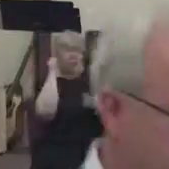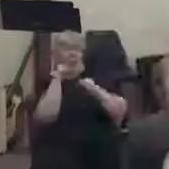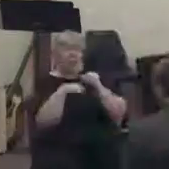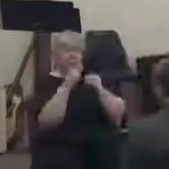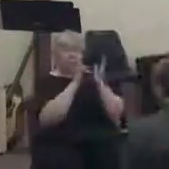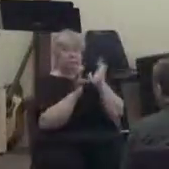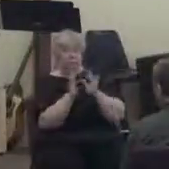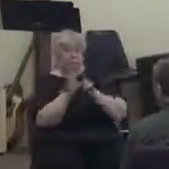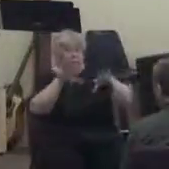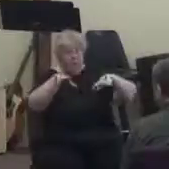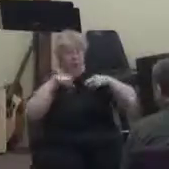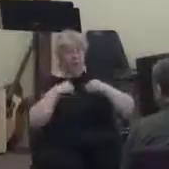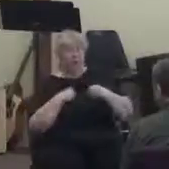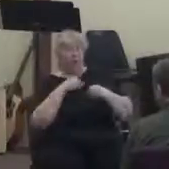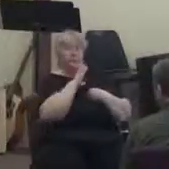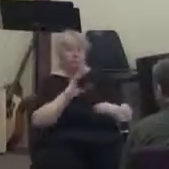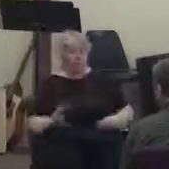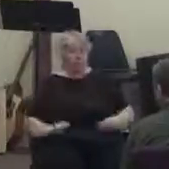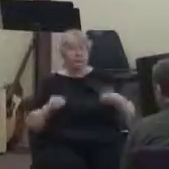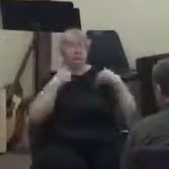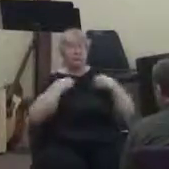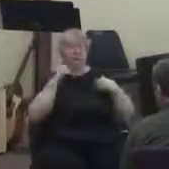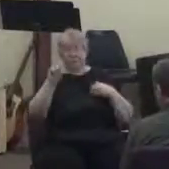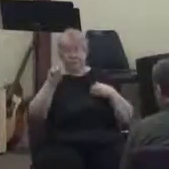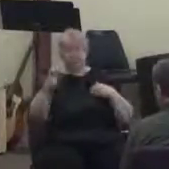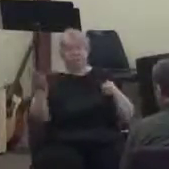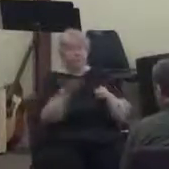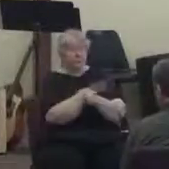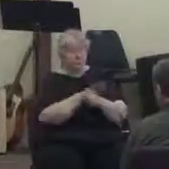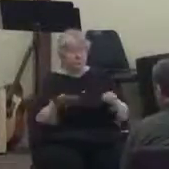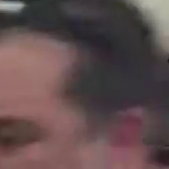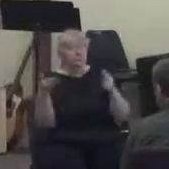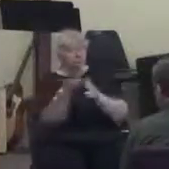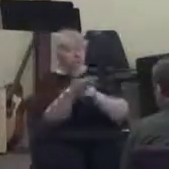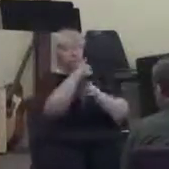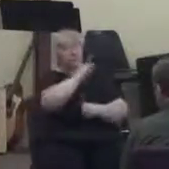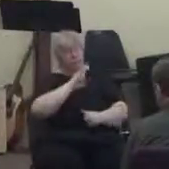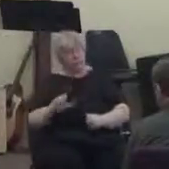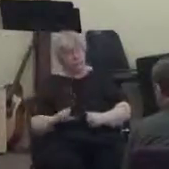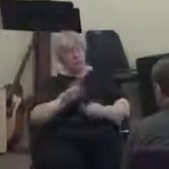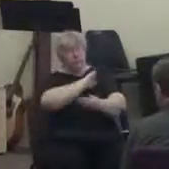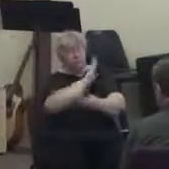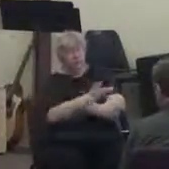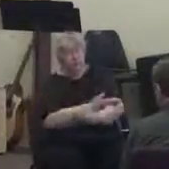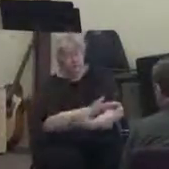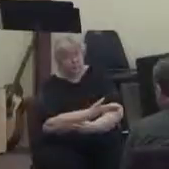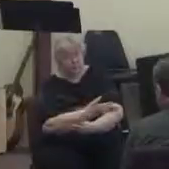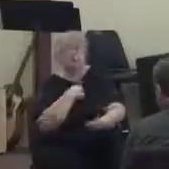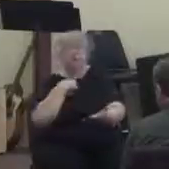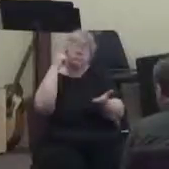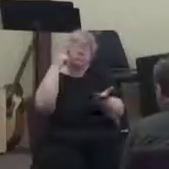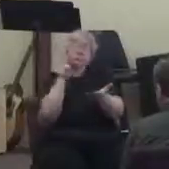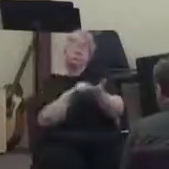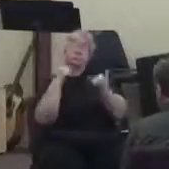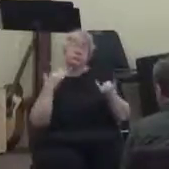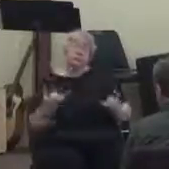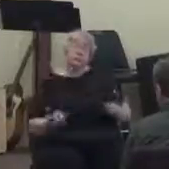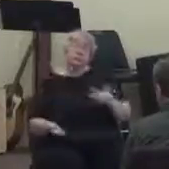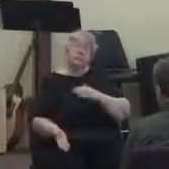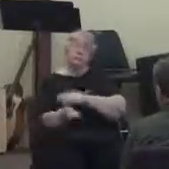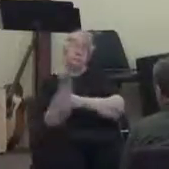coming to Christ, having their needs met through the Lord's power. I noticed this morning there are